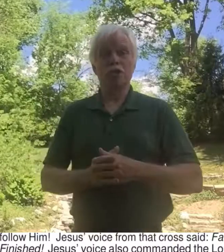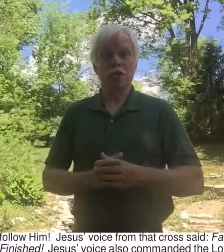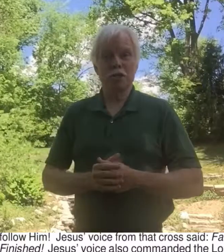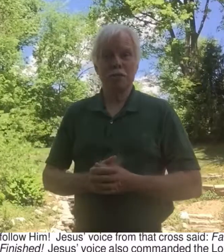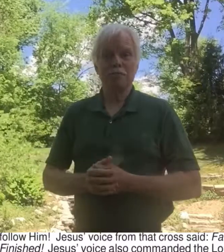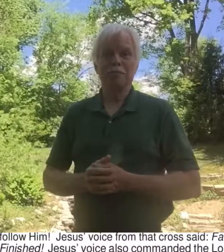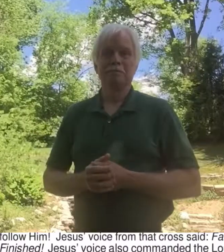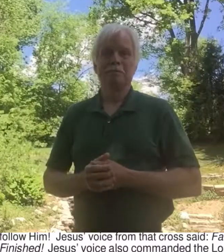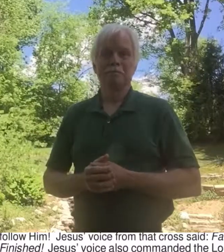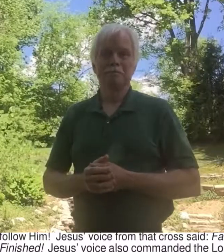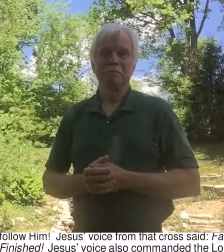finished."